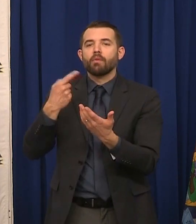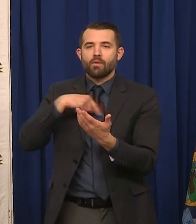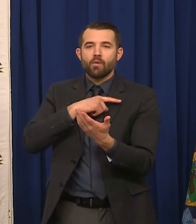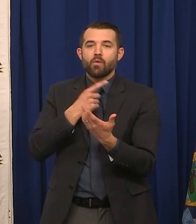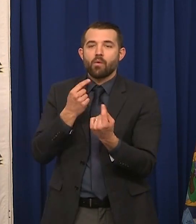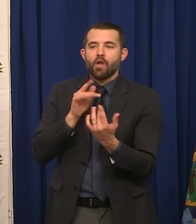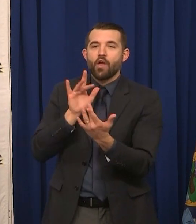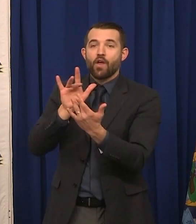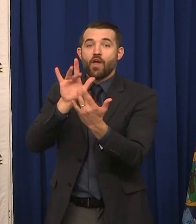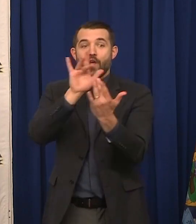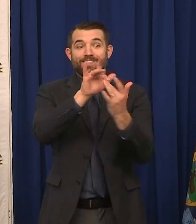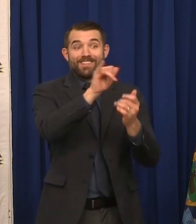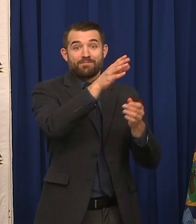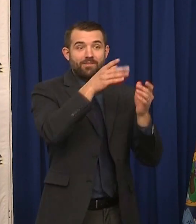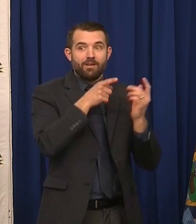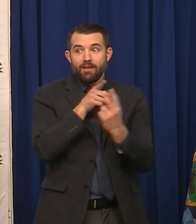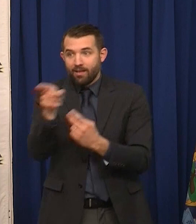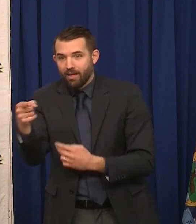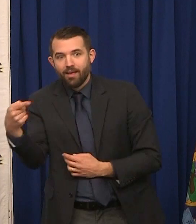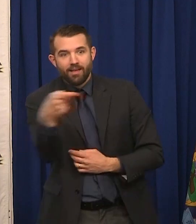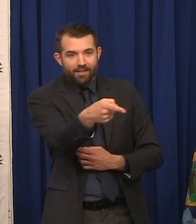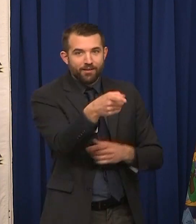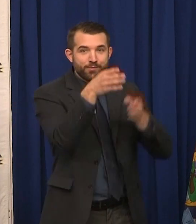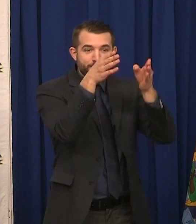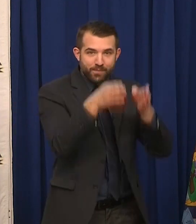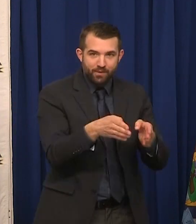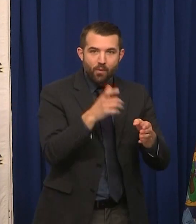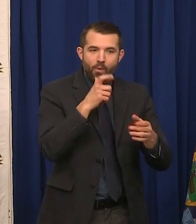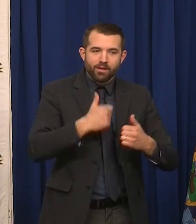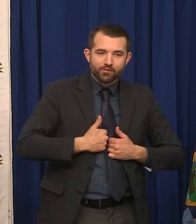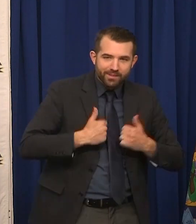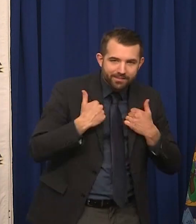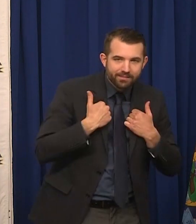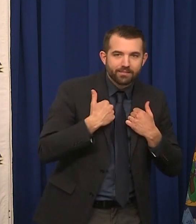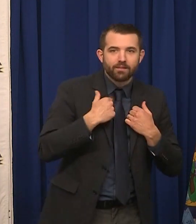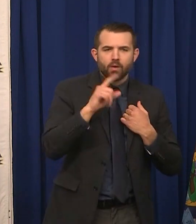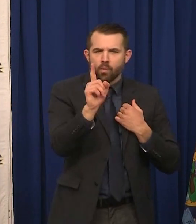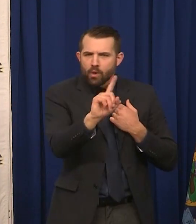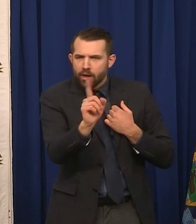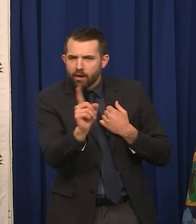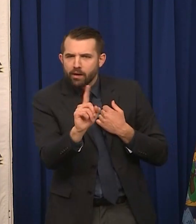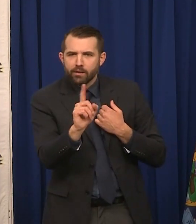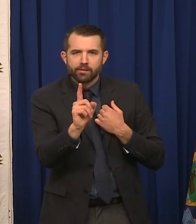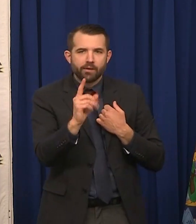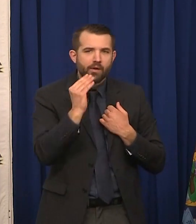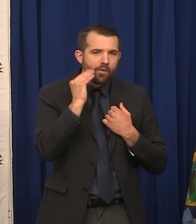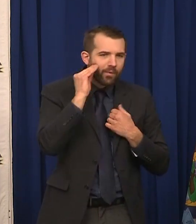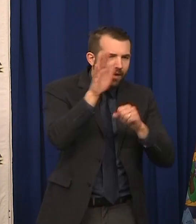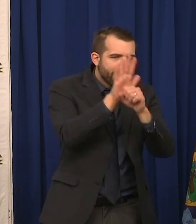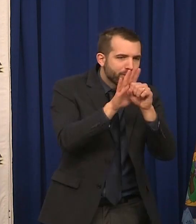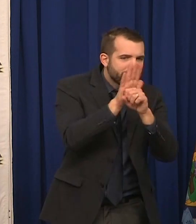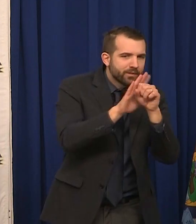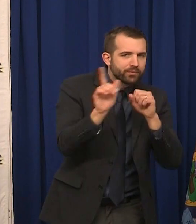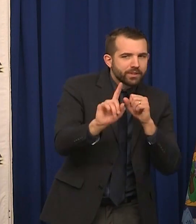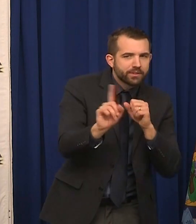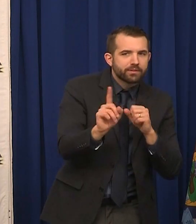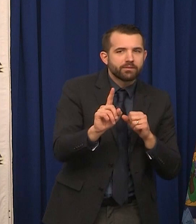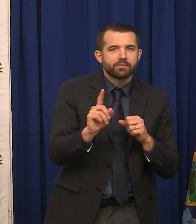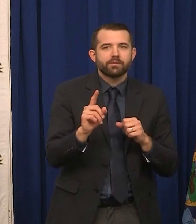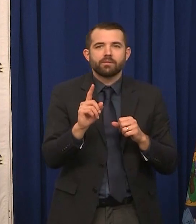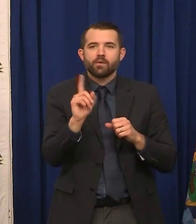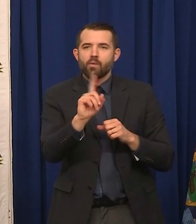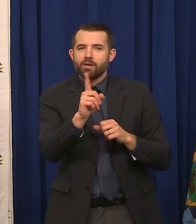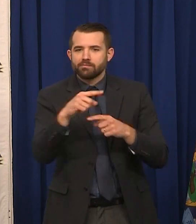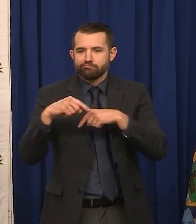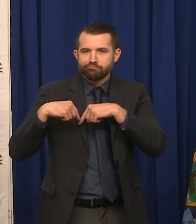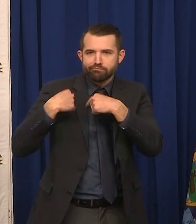about where they live, what their county of residence is, and then go into all the questions we ask them. Where have you been in the past 2